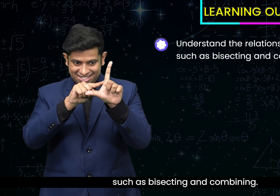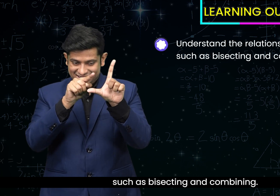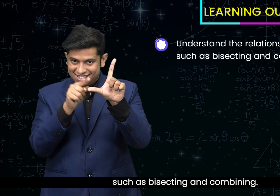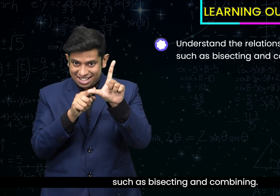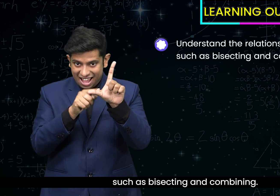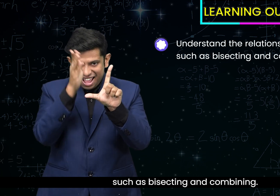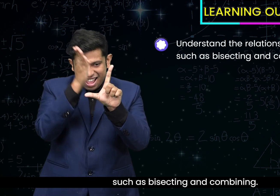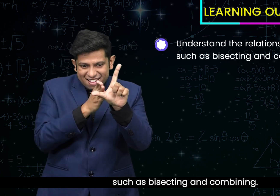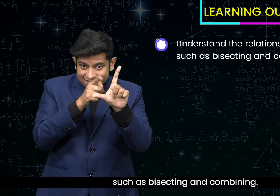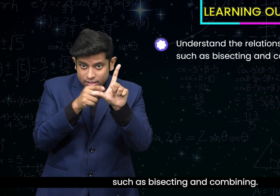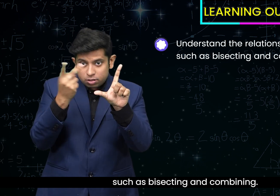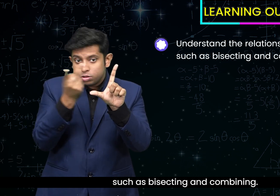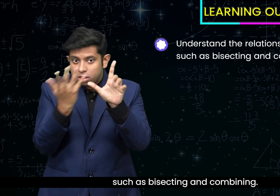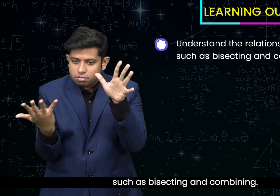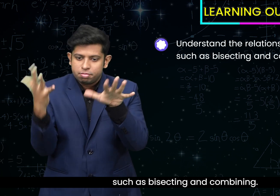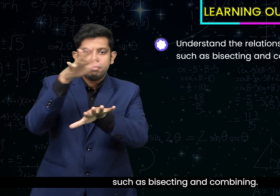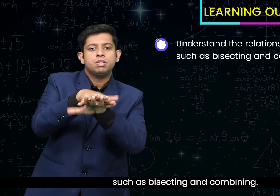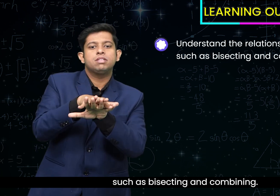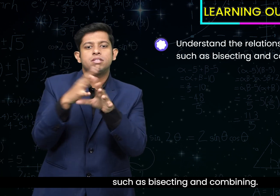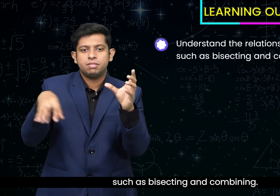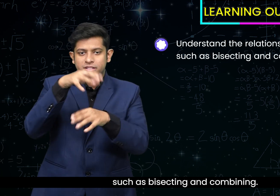as bisecting and combining.